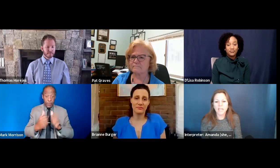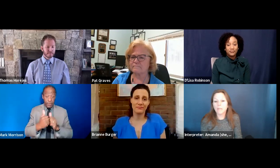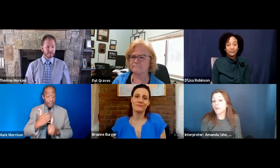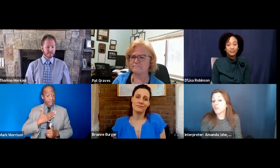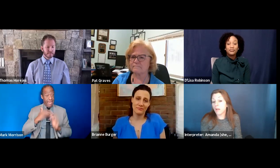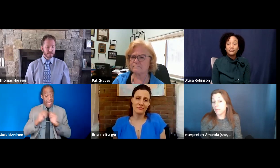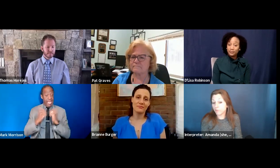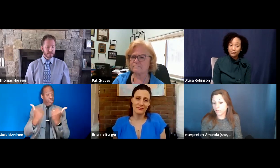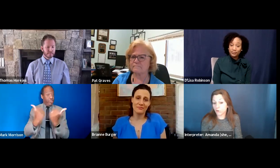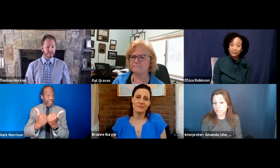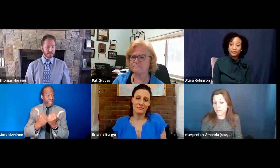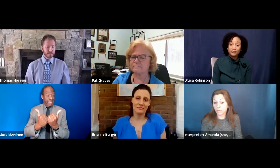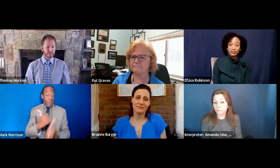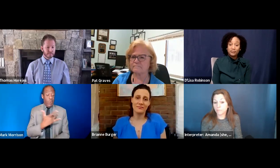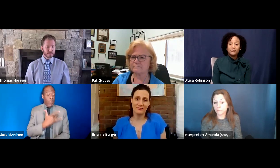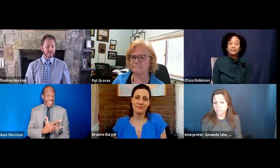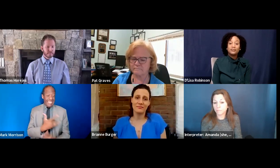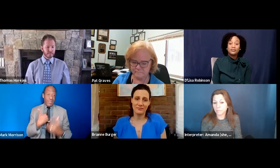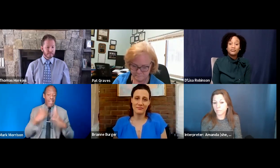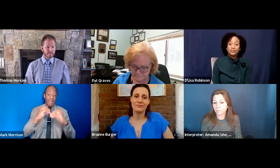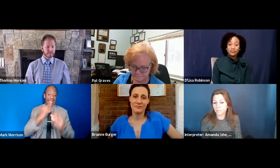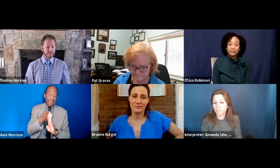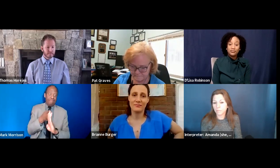was thinking about a job interview, for example.